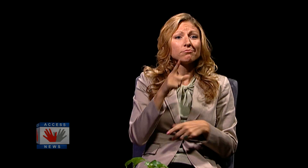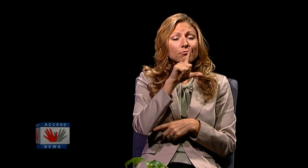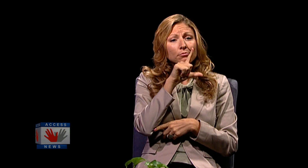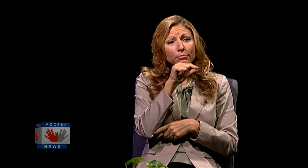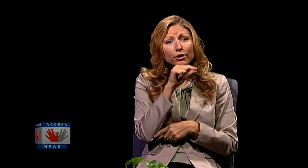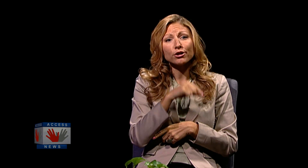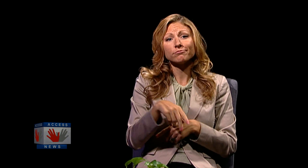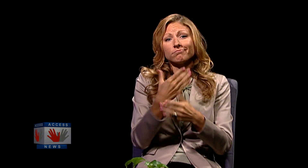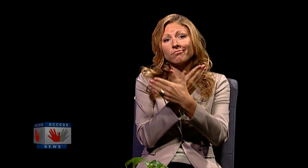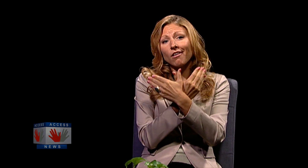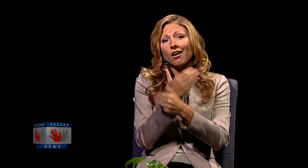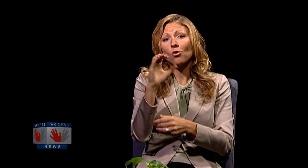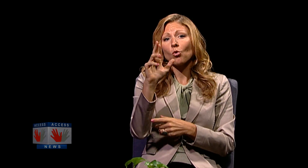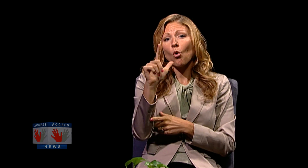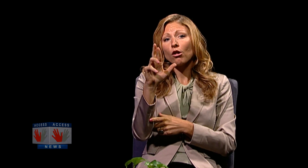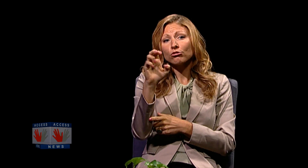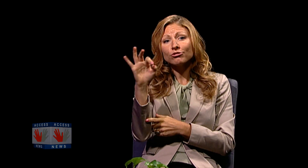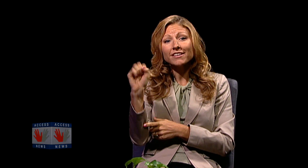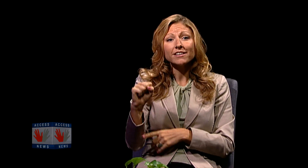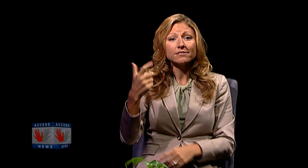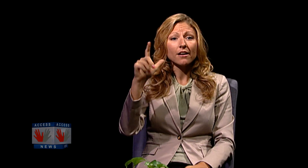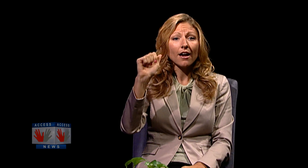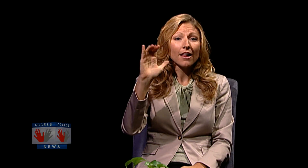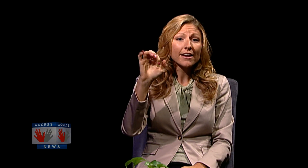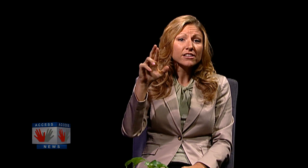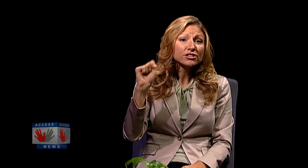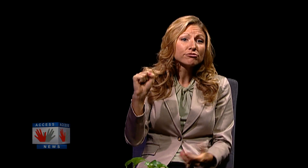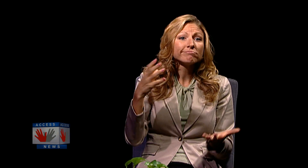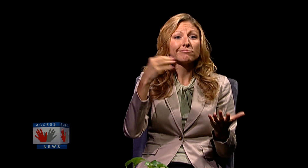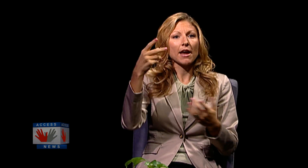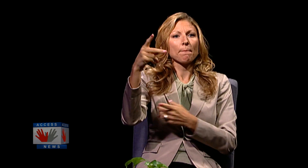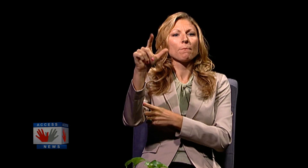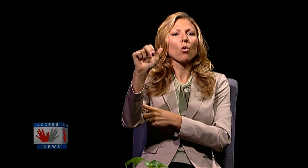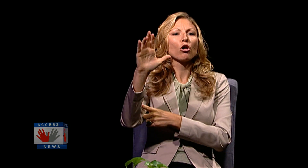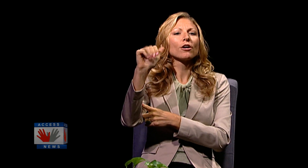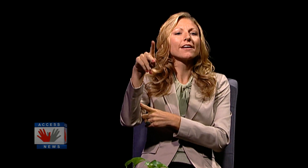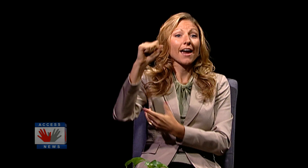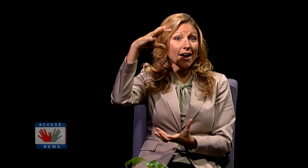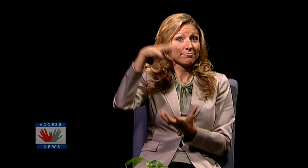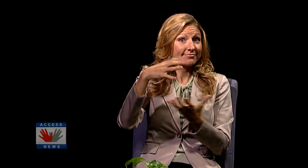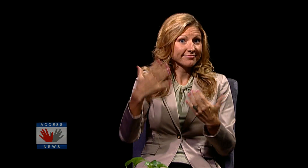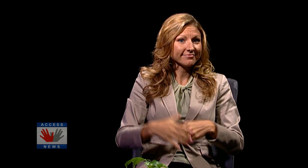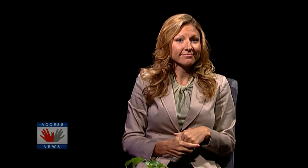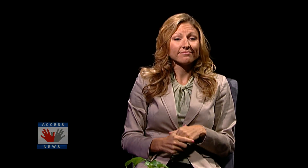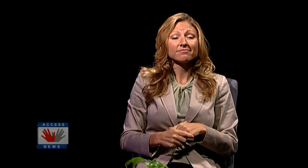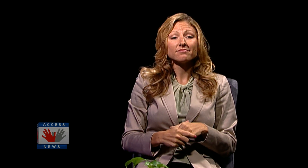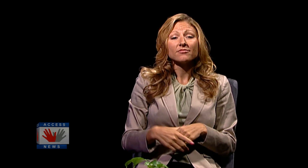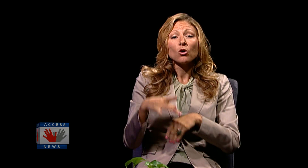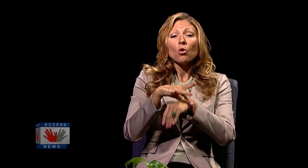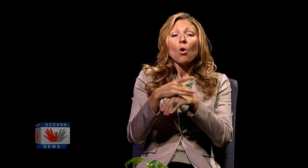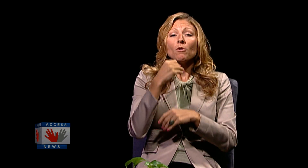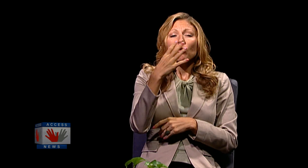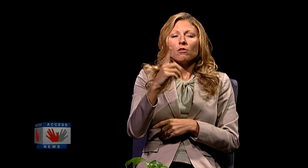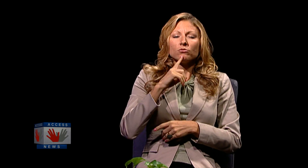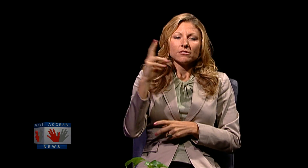on humans, butterflies, birds, coral reefs, glaciers, and the polar